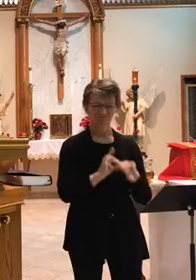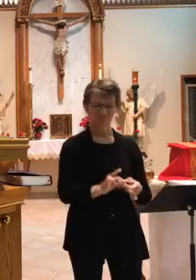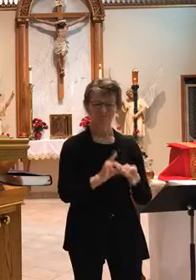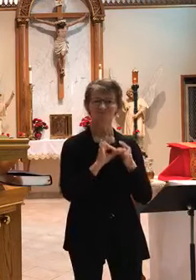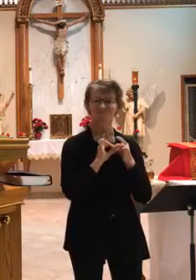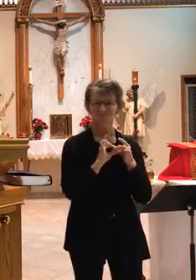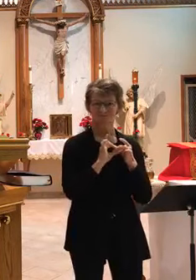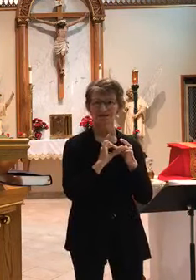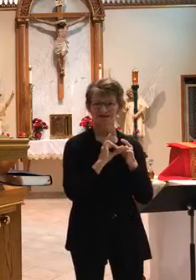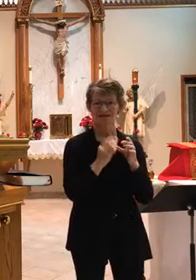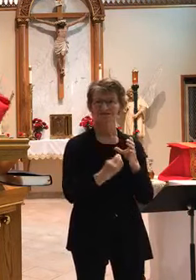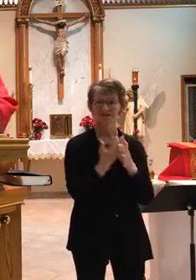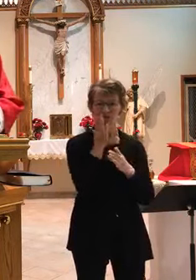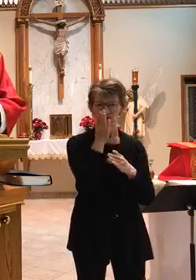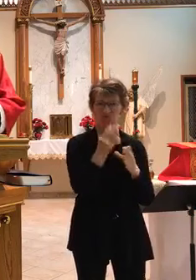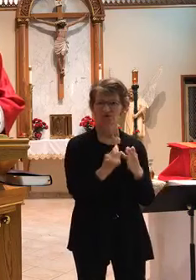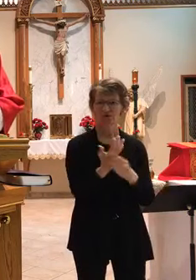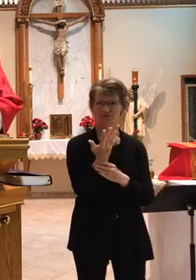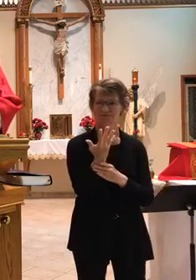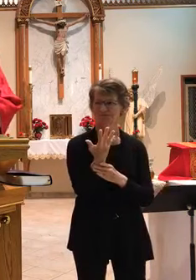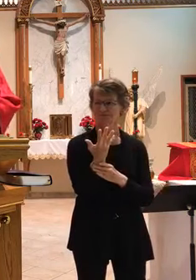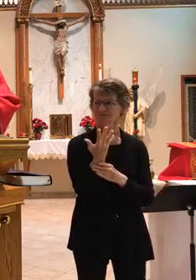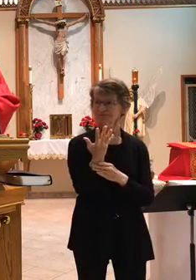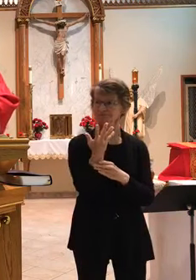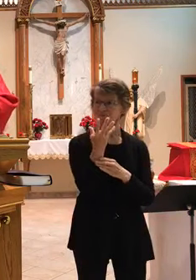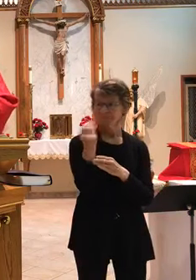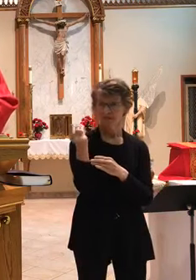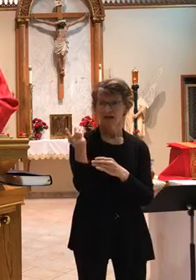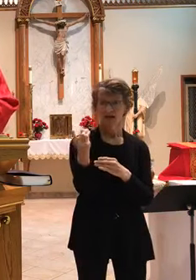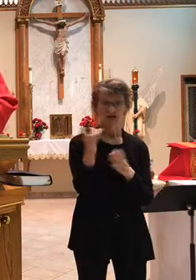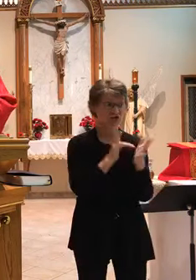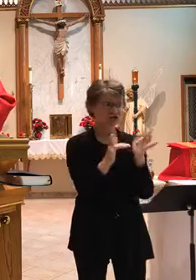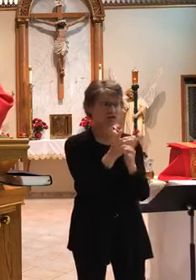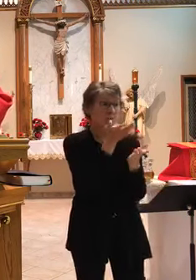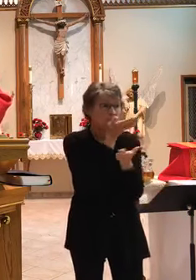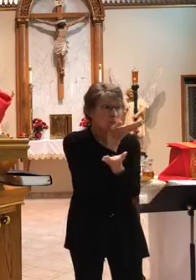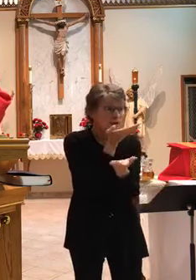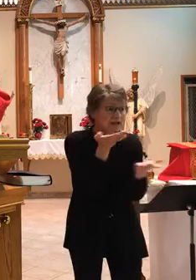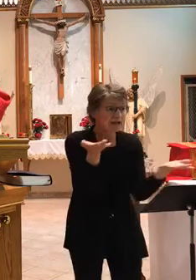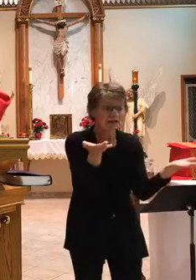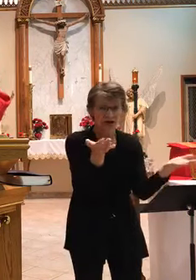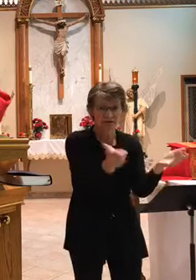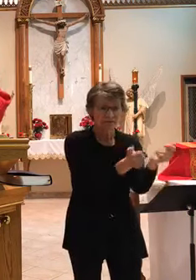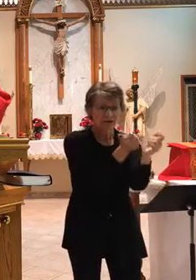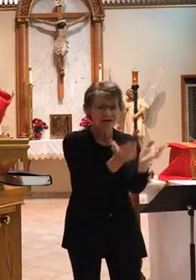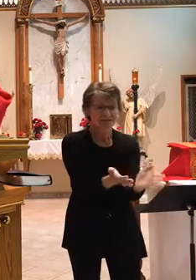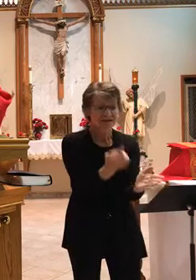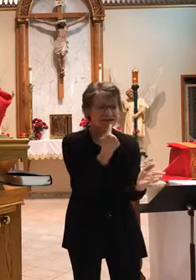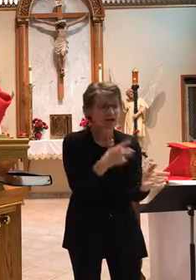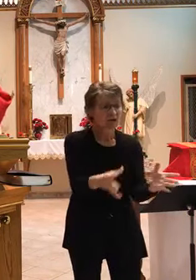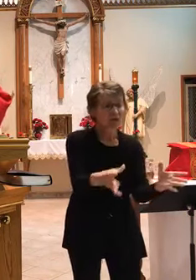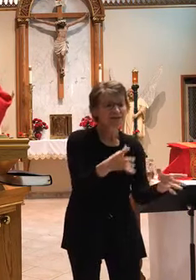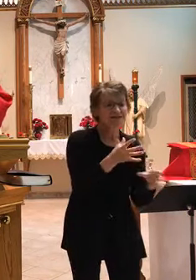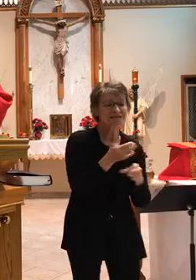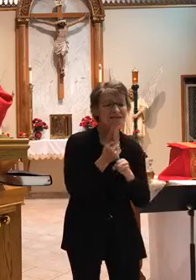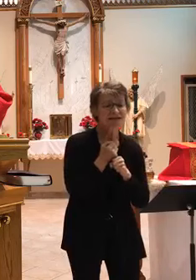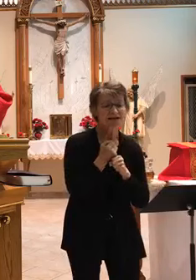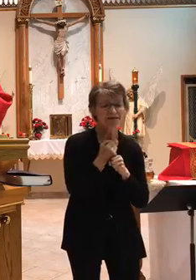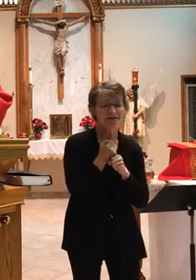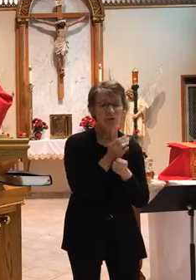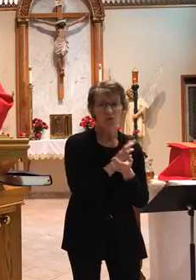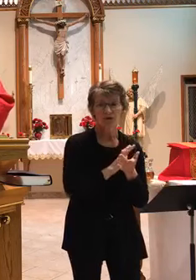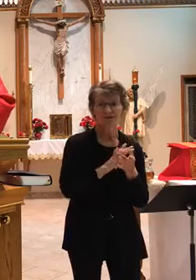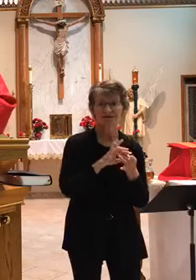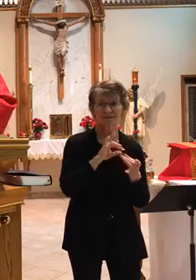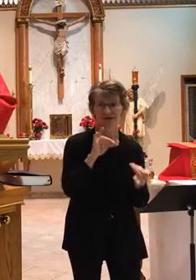Spirit grows. And when he said this, he breathed on them and said, "Receive the Holy